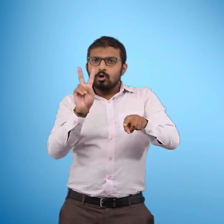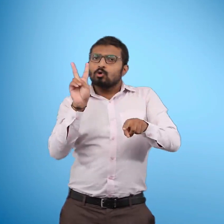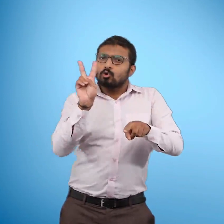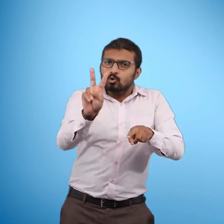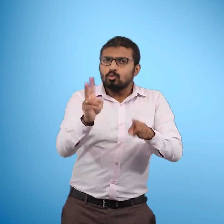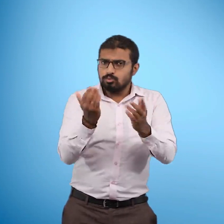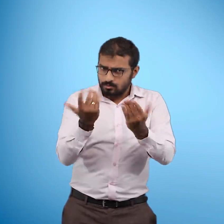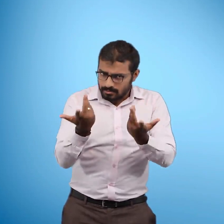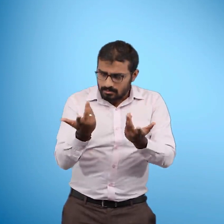2.